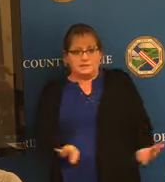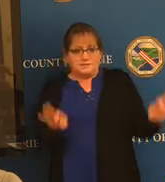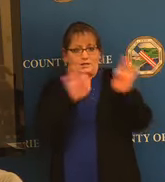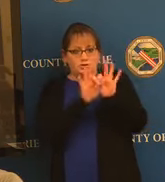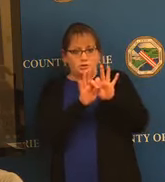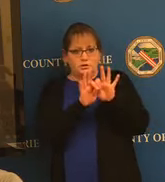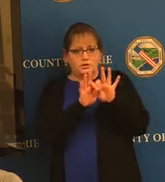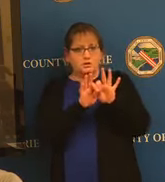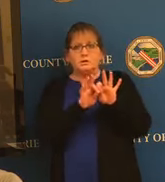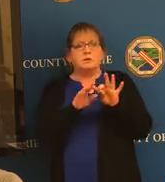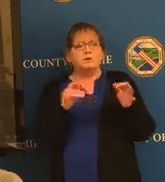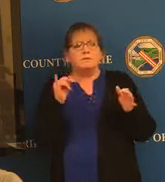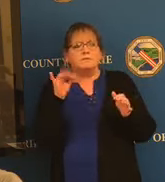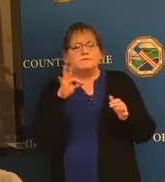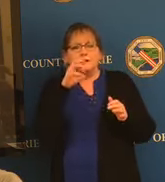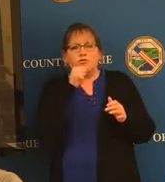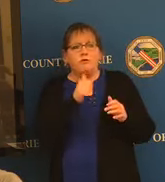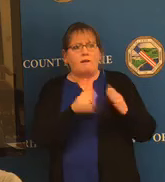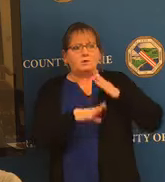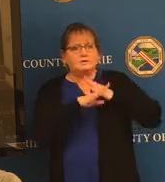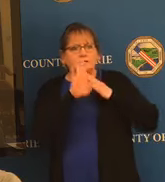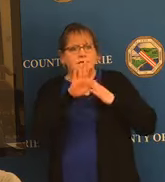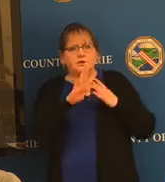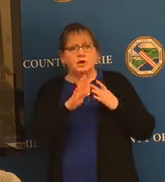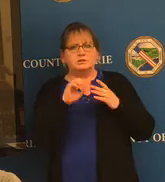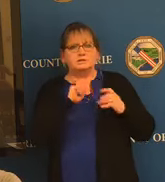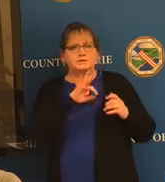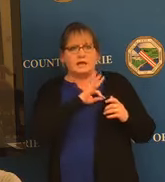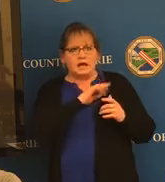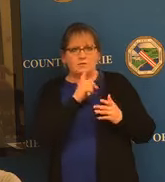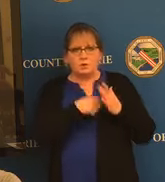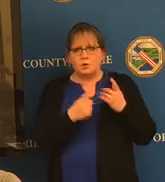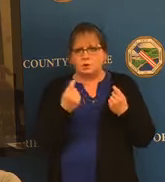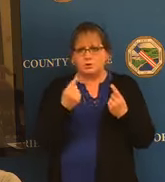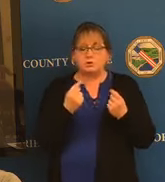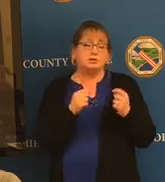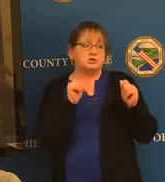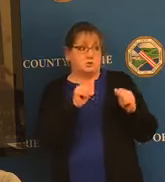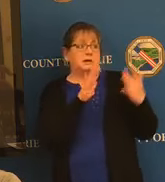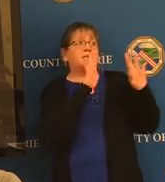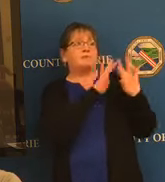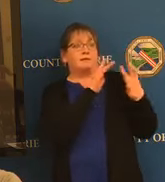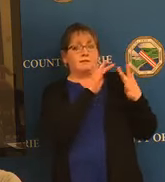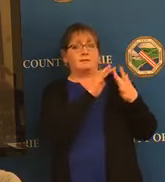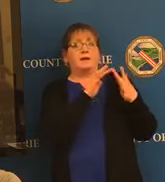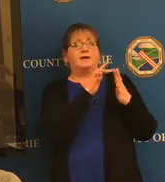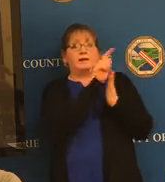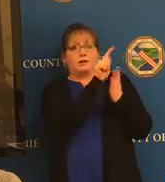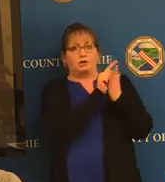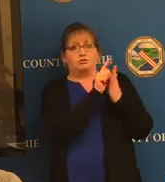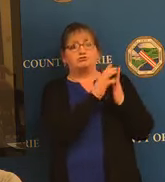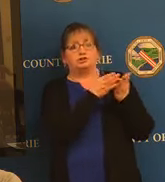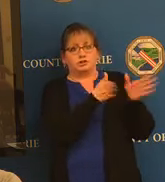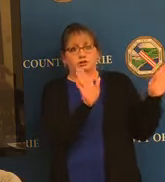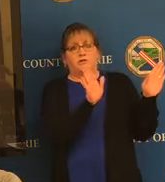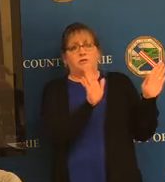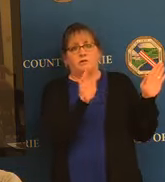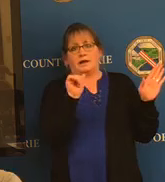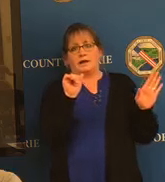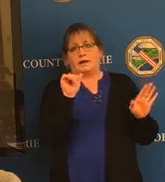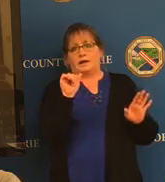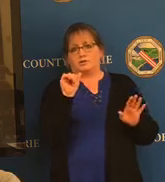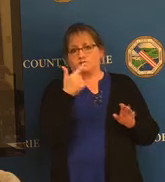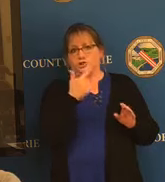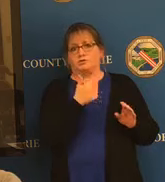not protecting their staff? Once again, you can contact the Attorney General's office at